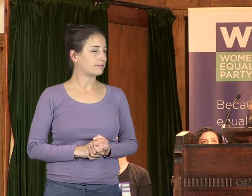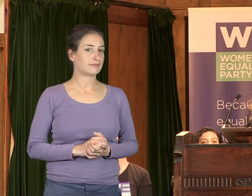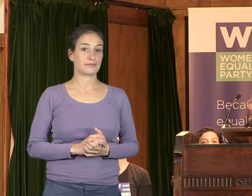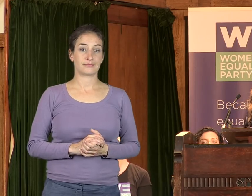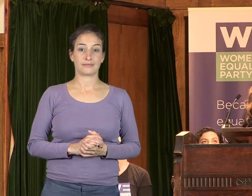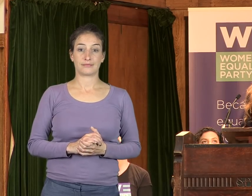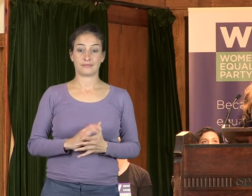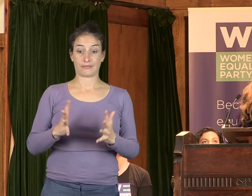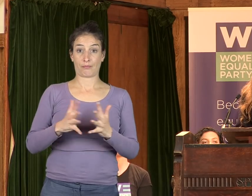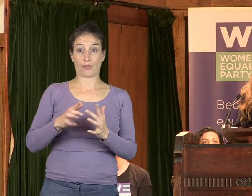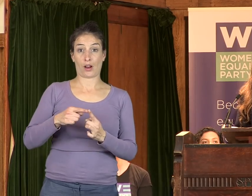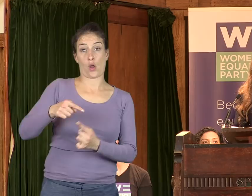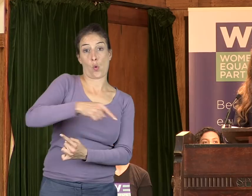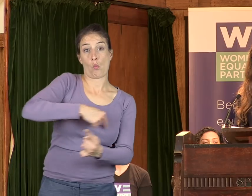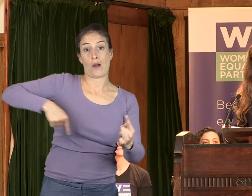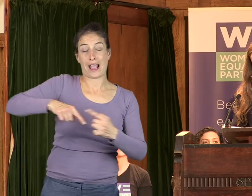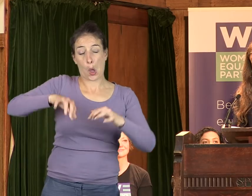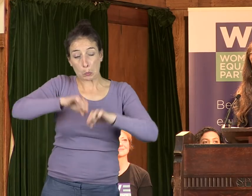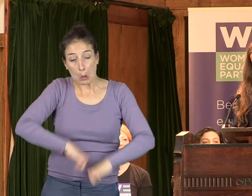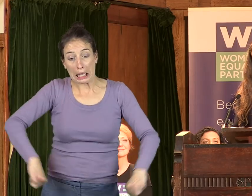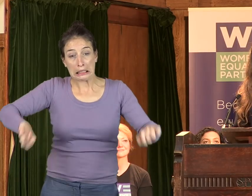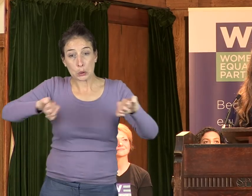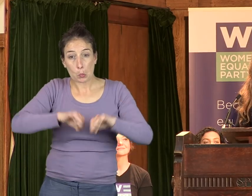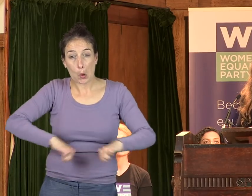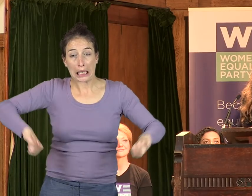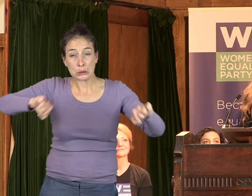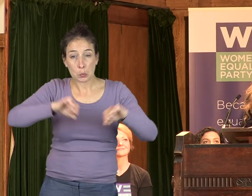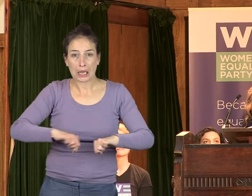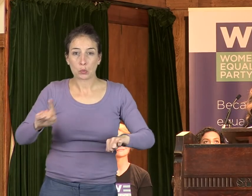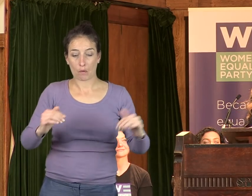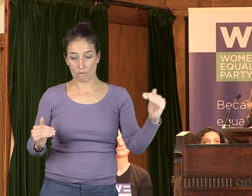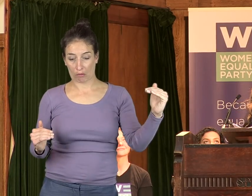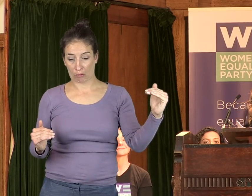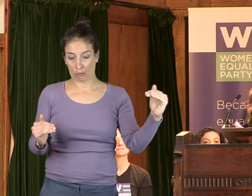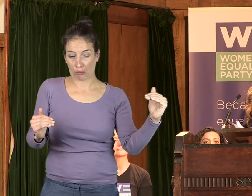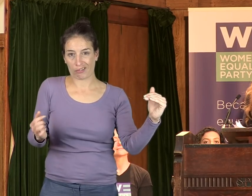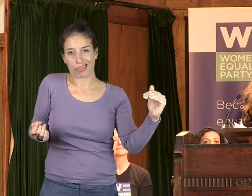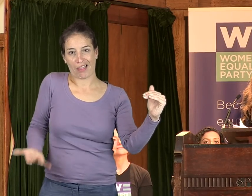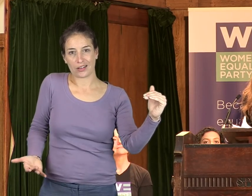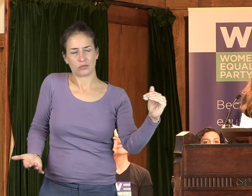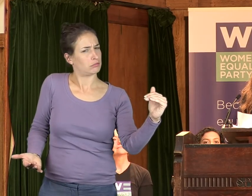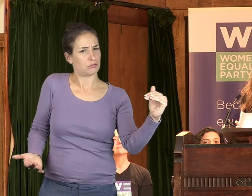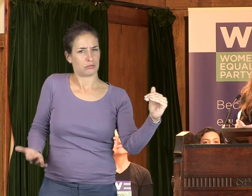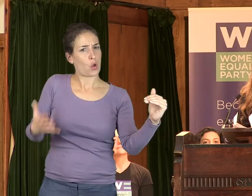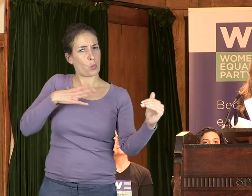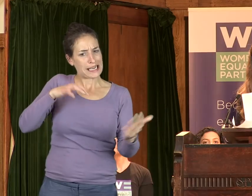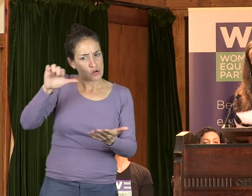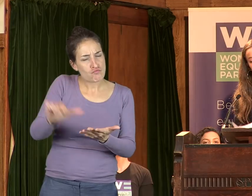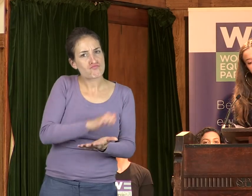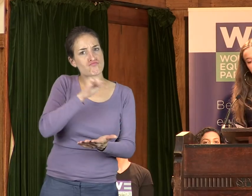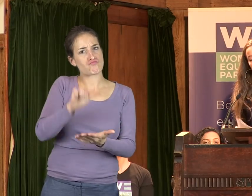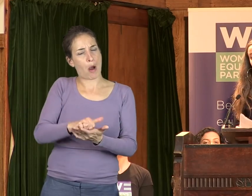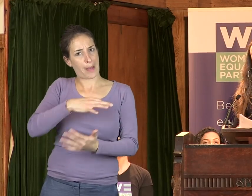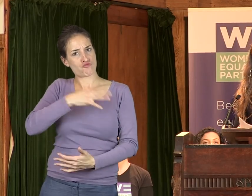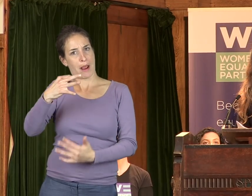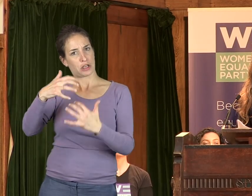We can't keep waiting for a little percentage increase. We need proper representation, and we need it now.